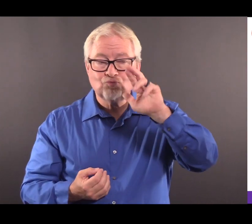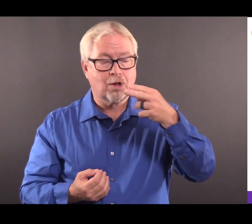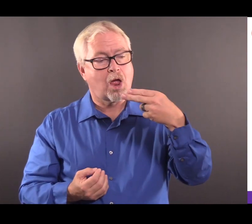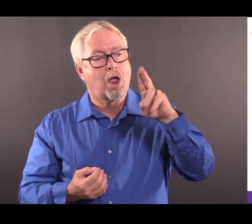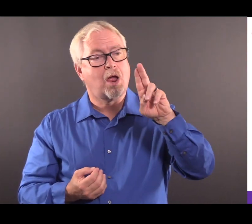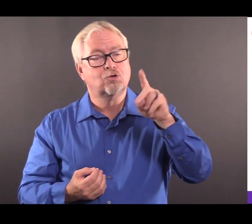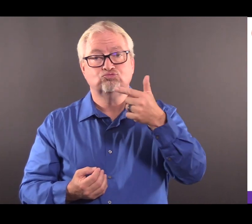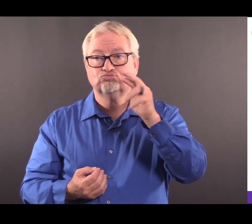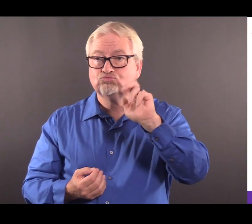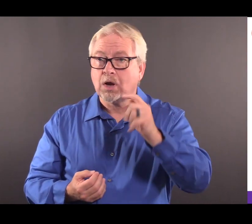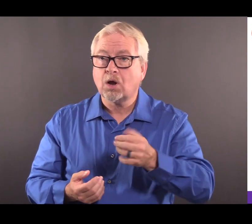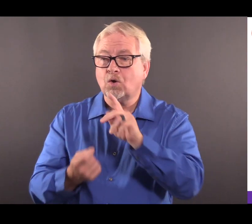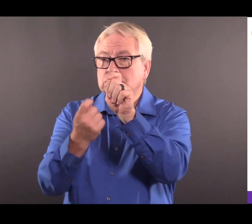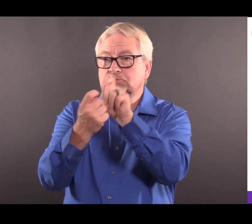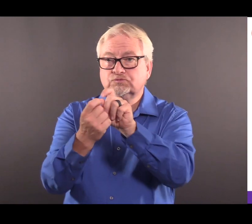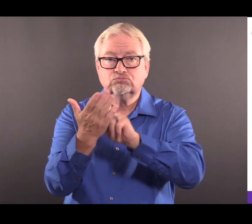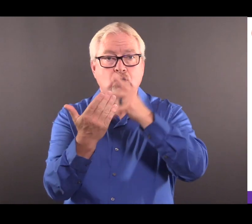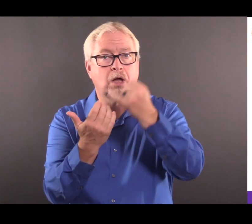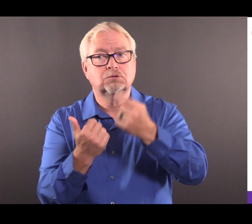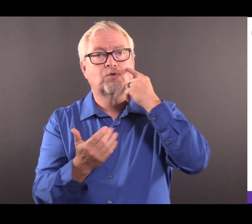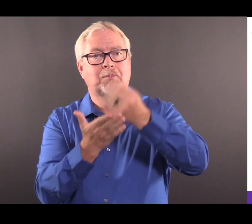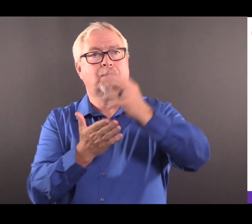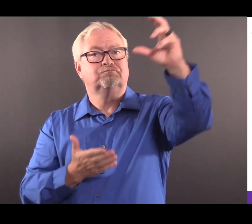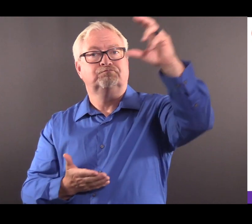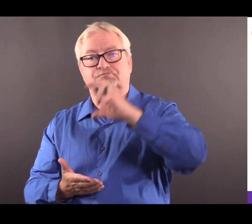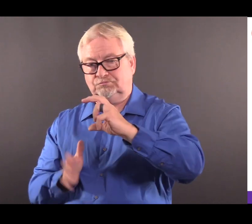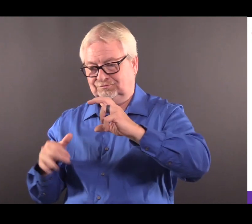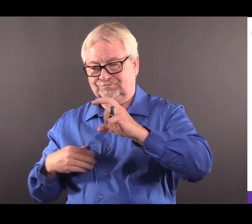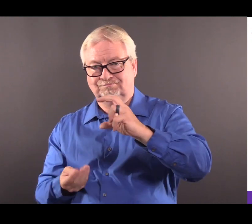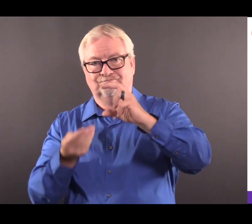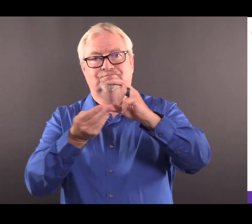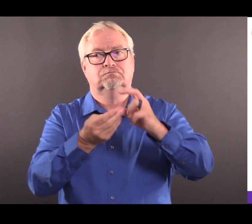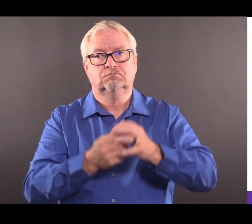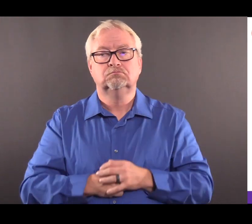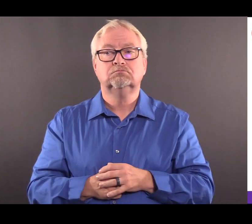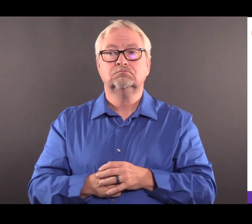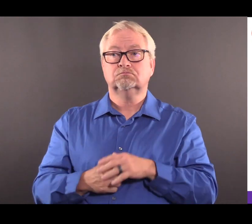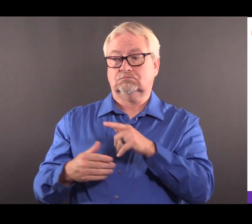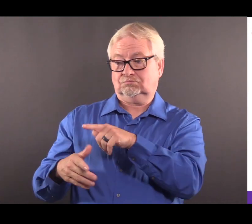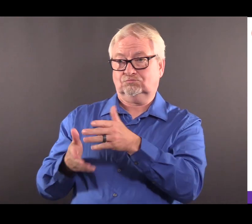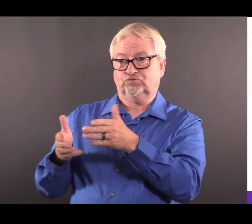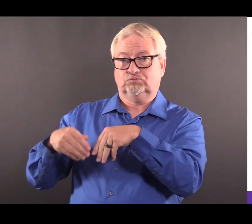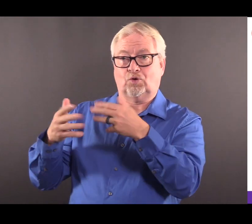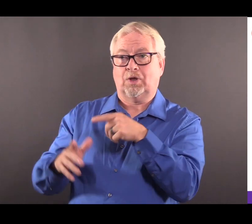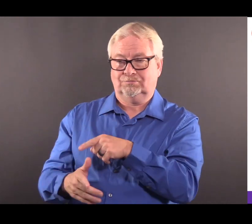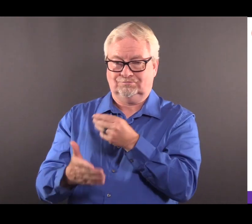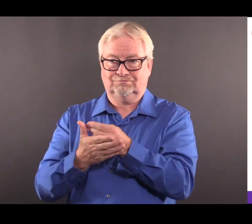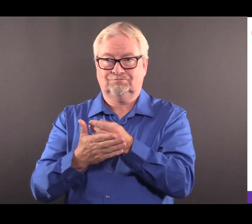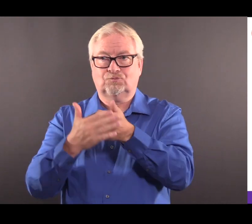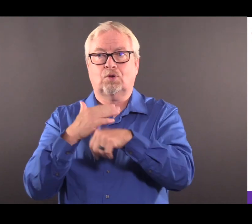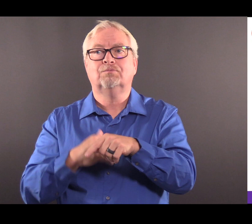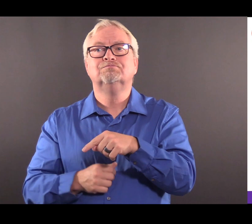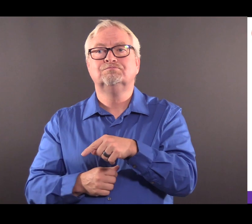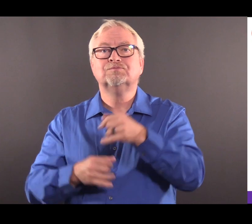HUD grant program, the specific projects that they are funded, the services they provide under